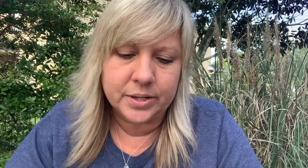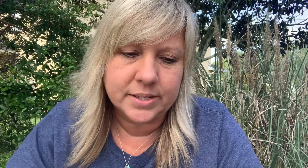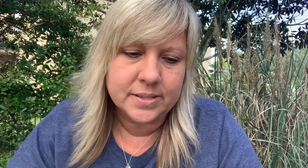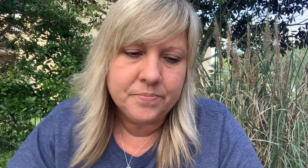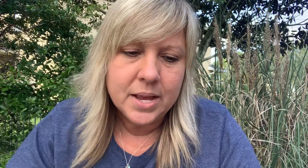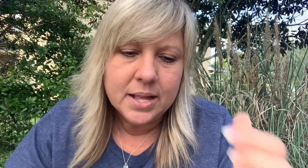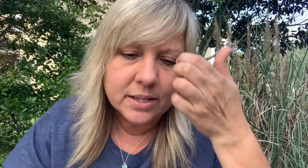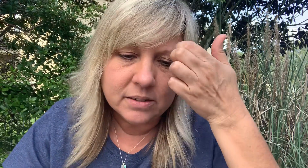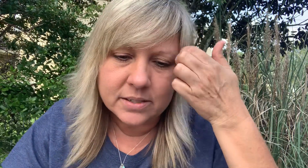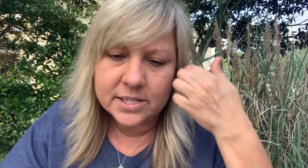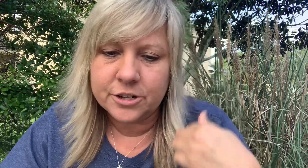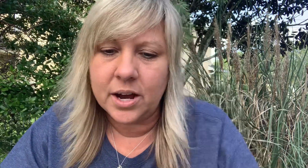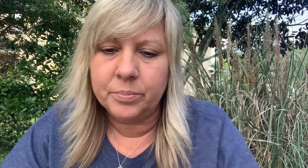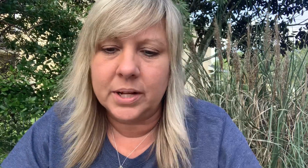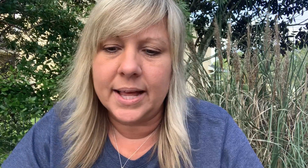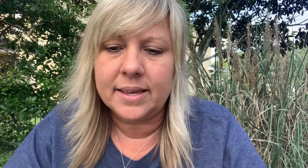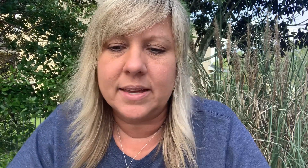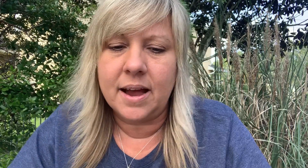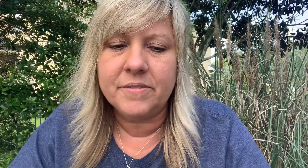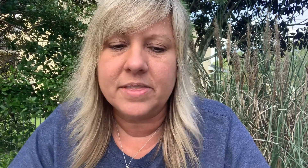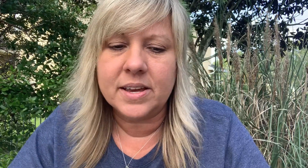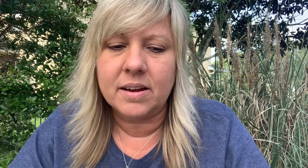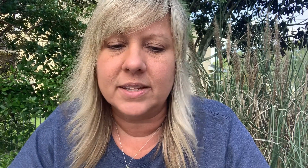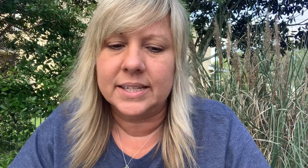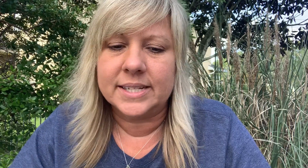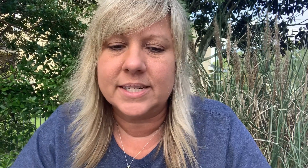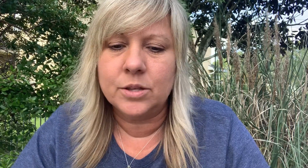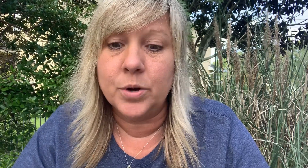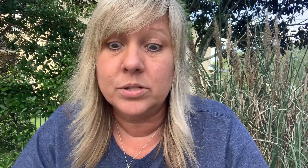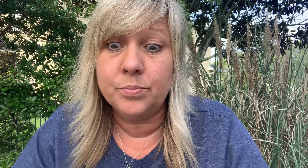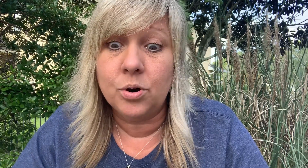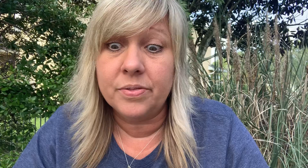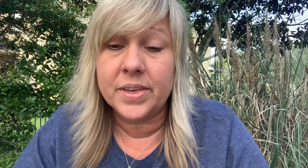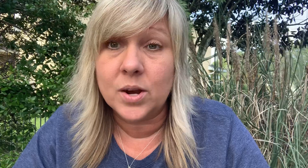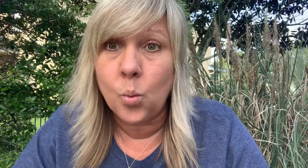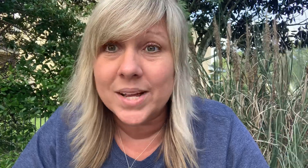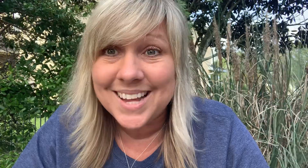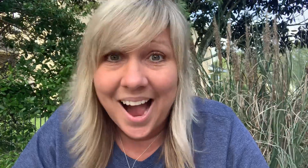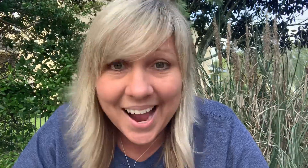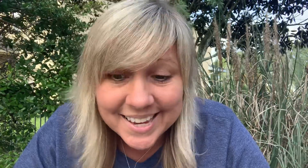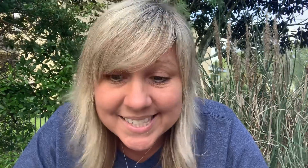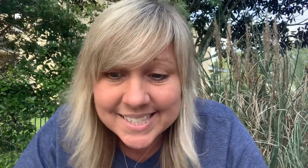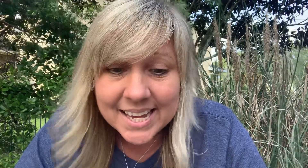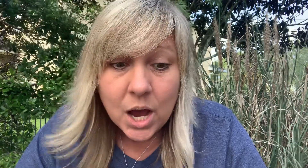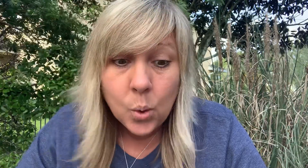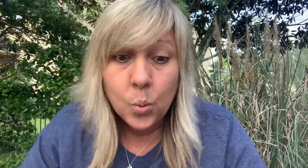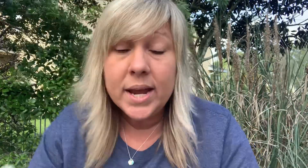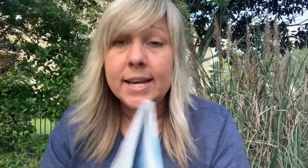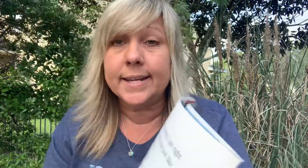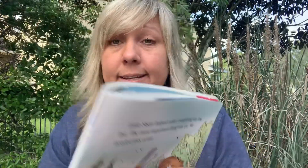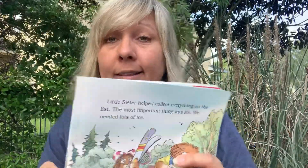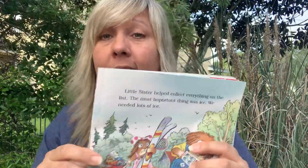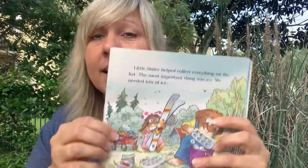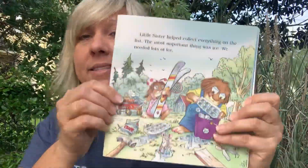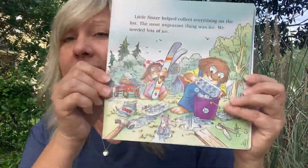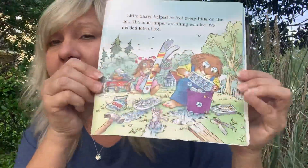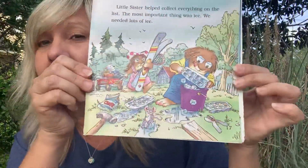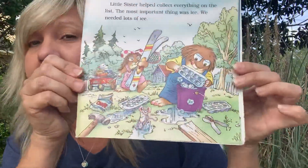books. Little sister helped collect everything on the list. The most important thing was ice. We needed lots of